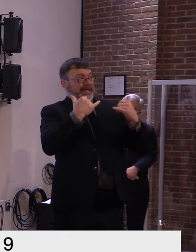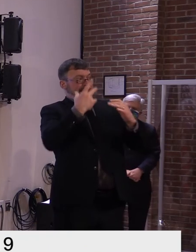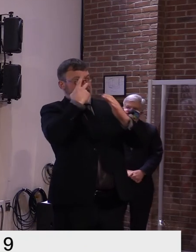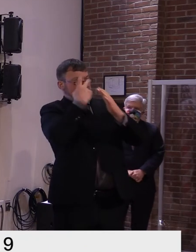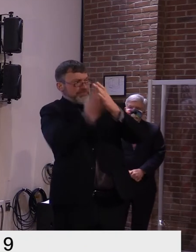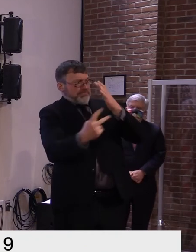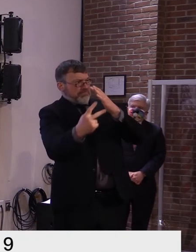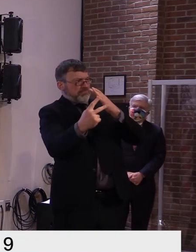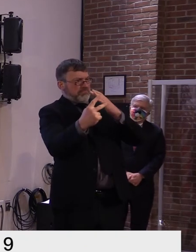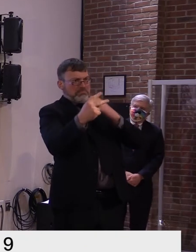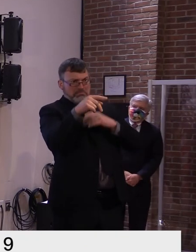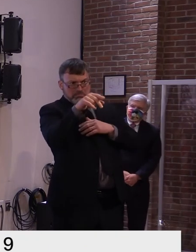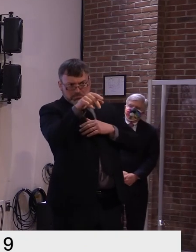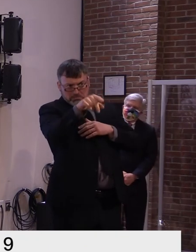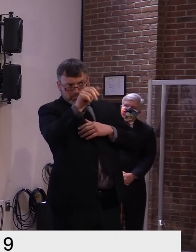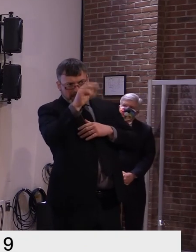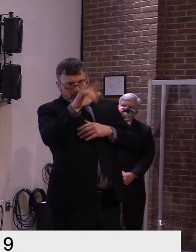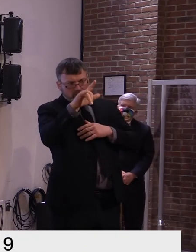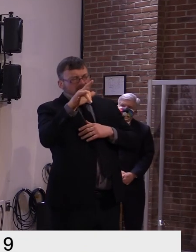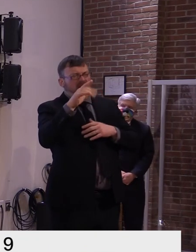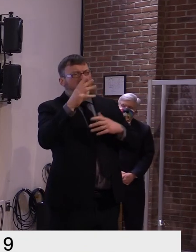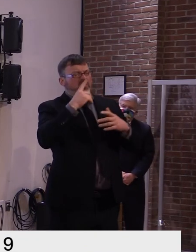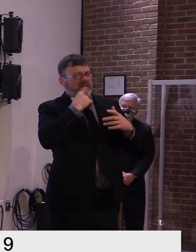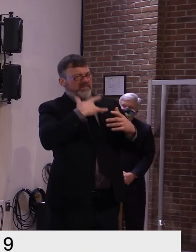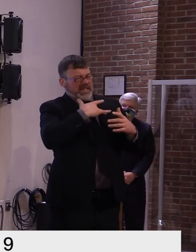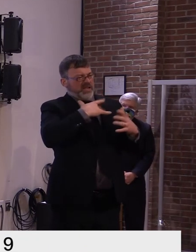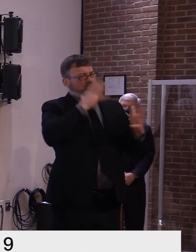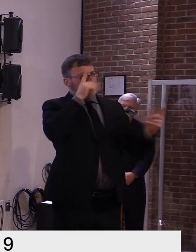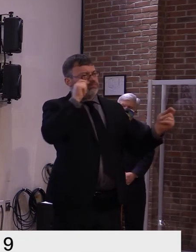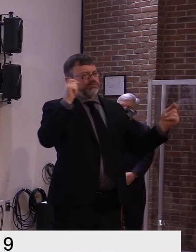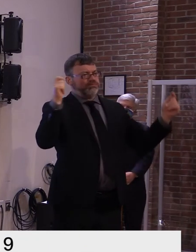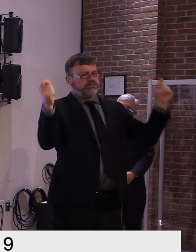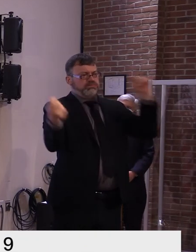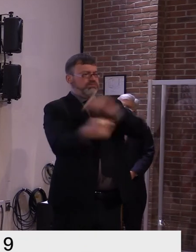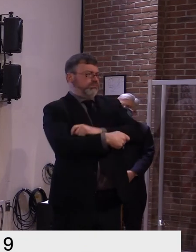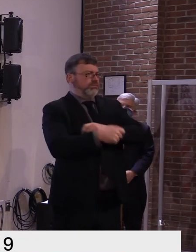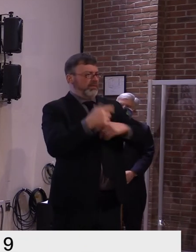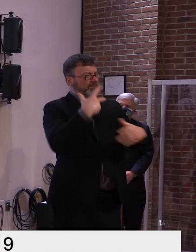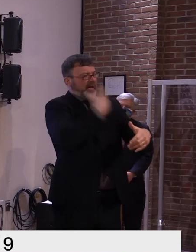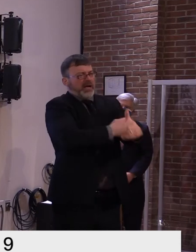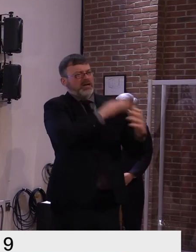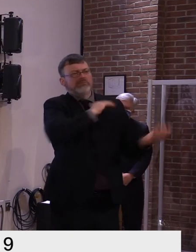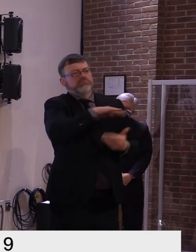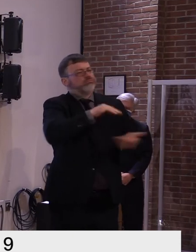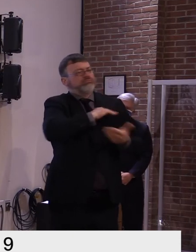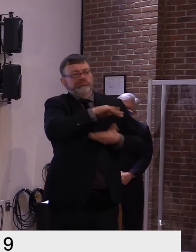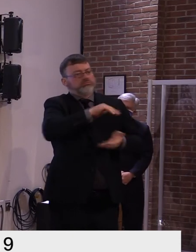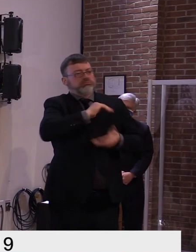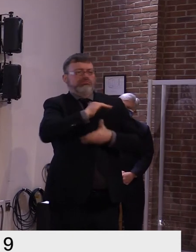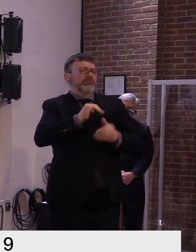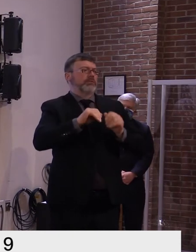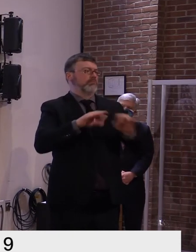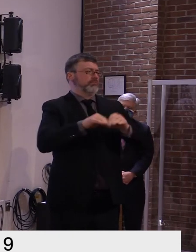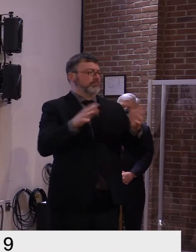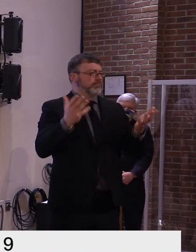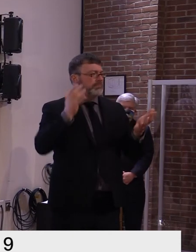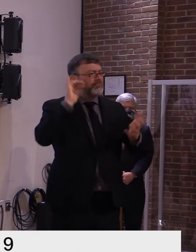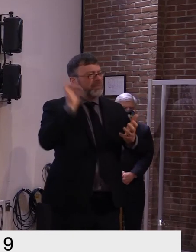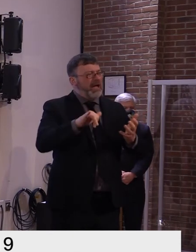also informed by our priority to get kids back in school because we know that's the best thing for them.